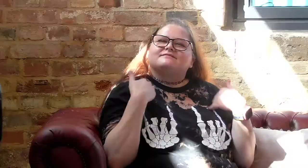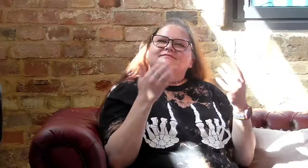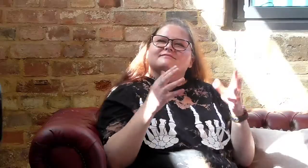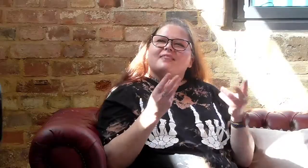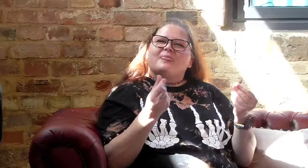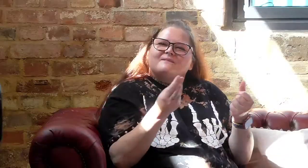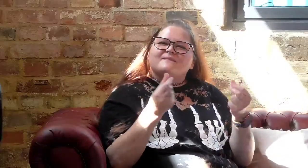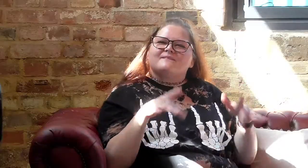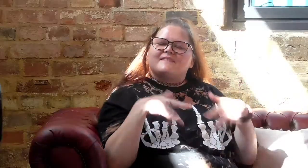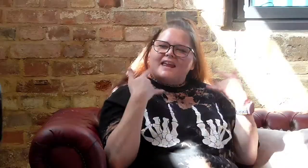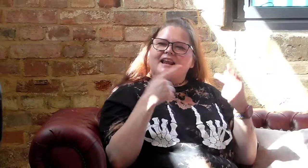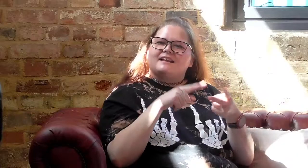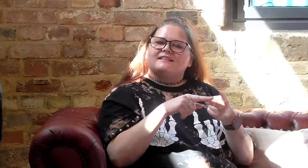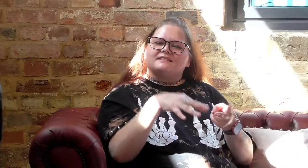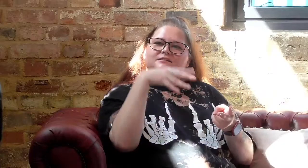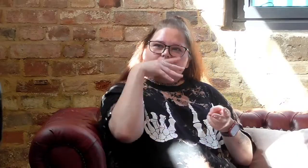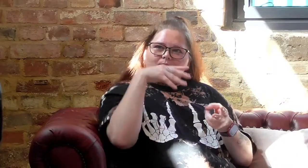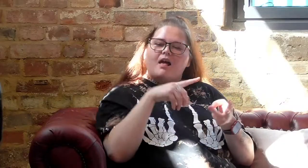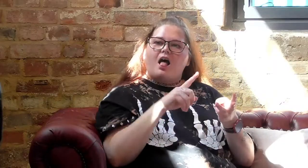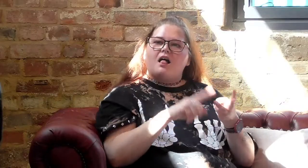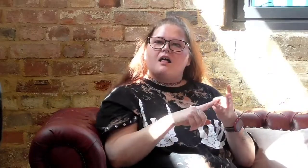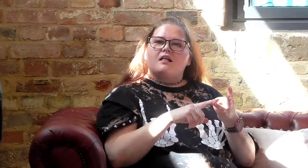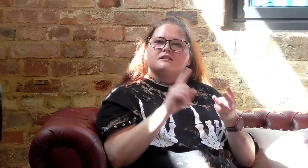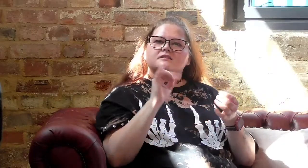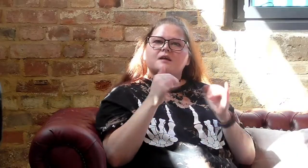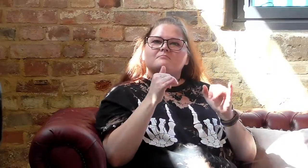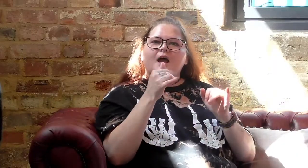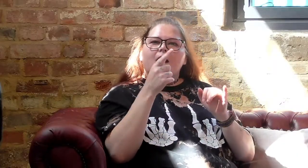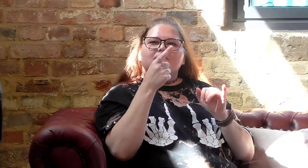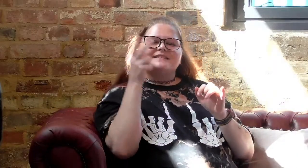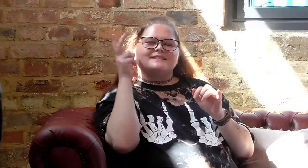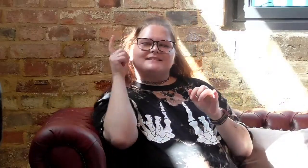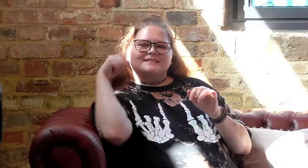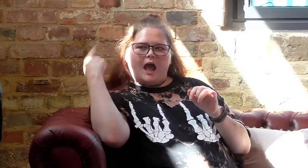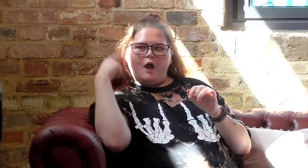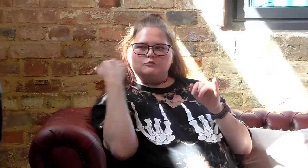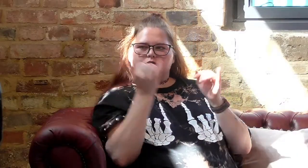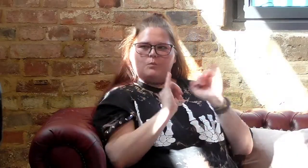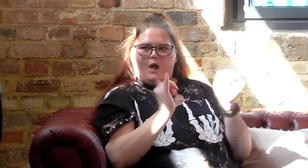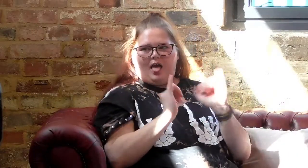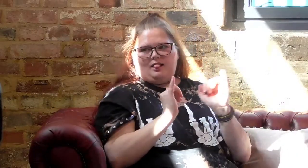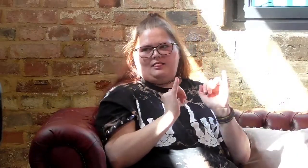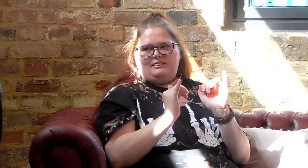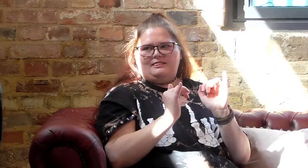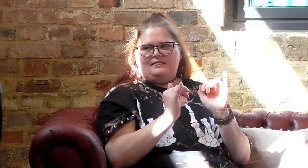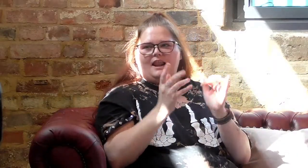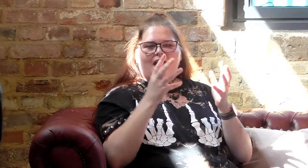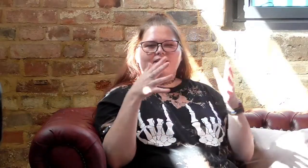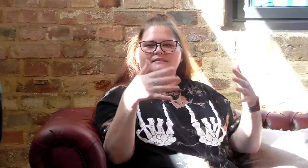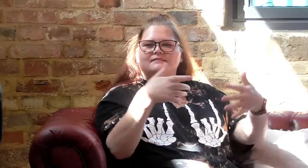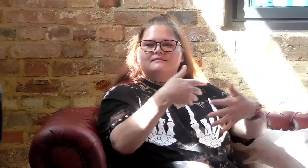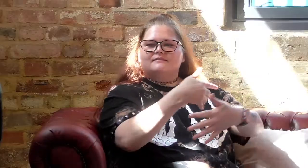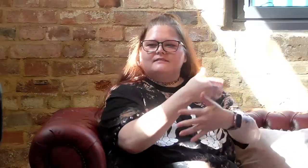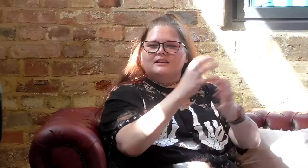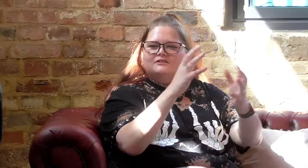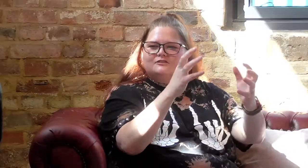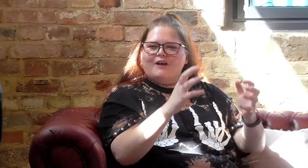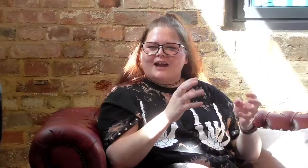Don't know why. I just thought, I felt like in the moment, the smell, the scent. Sometimes there's that sound, and you just give